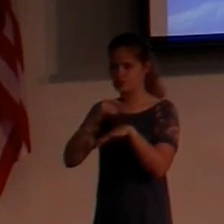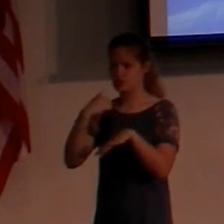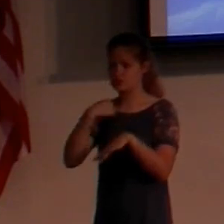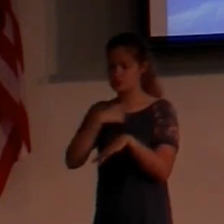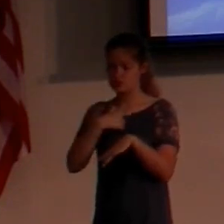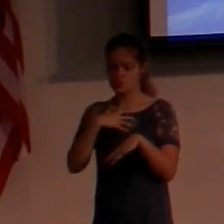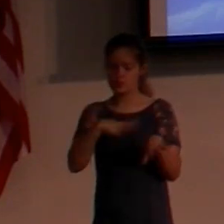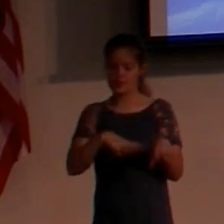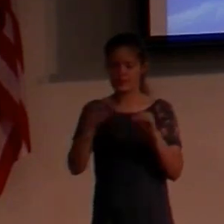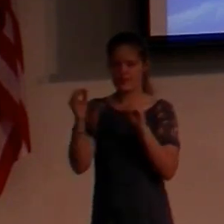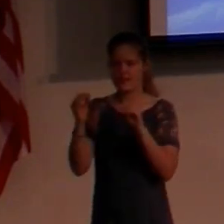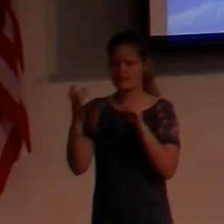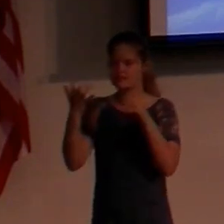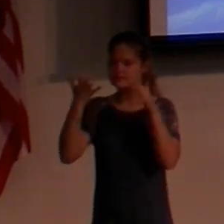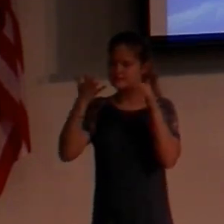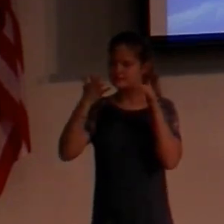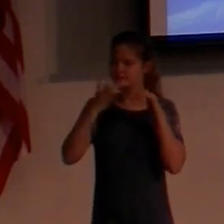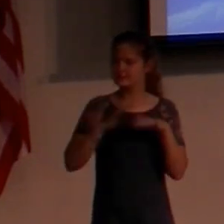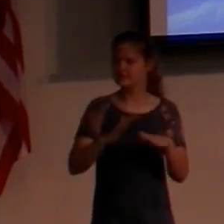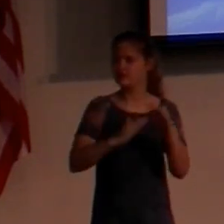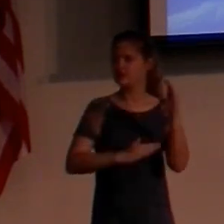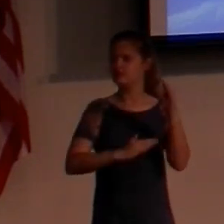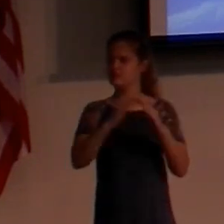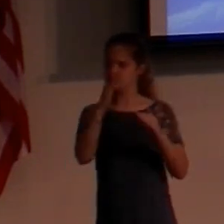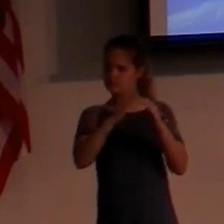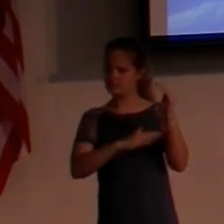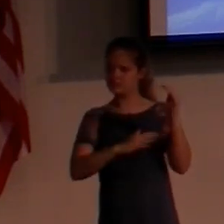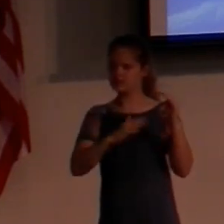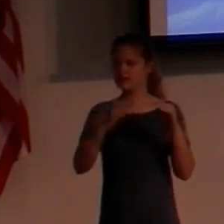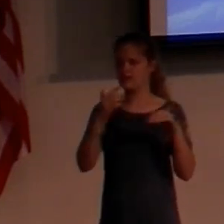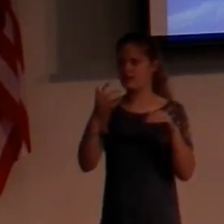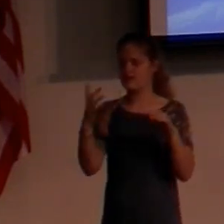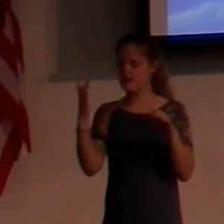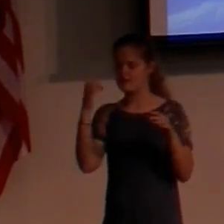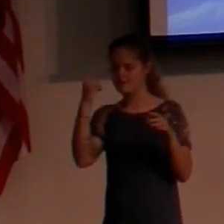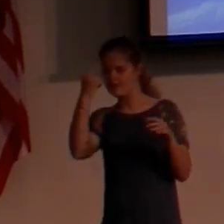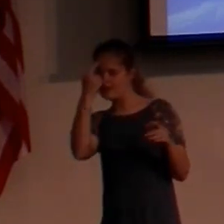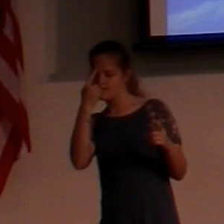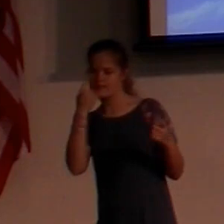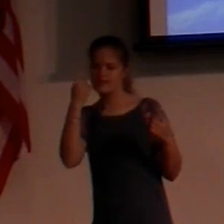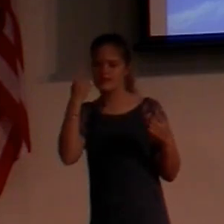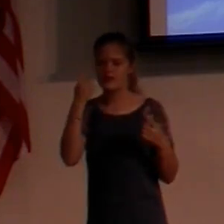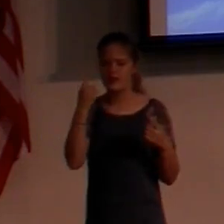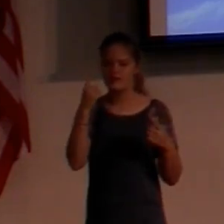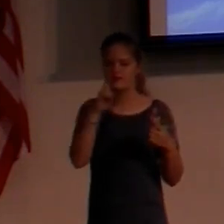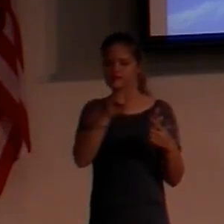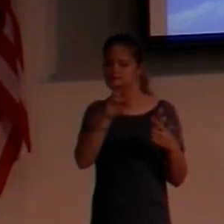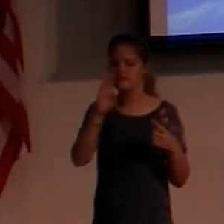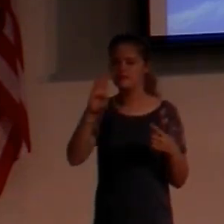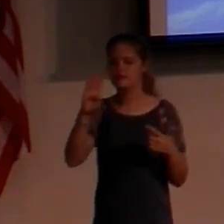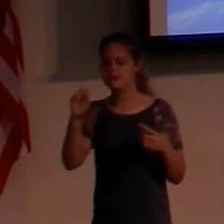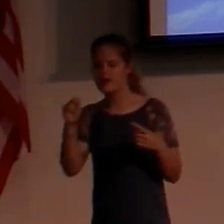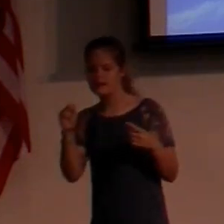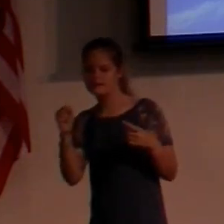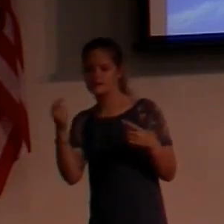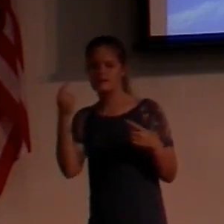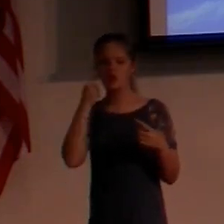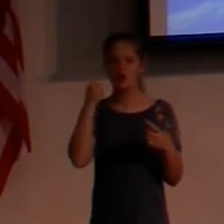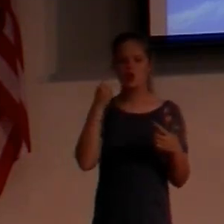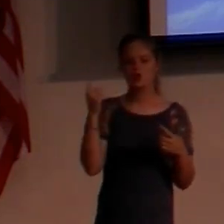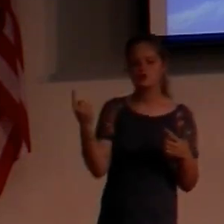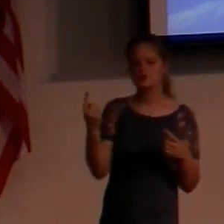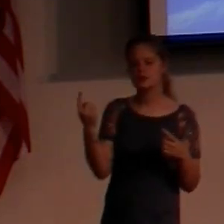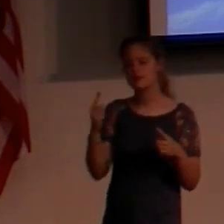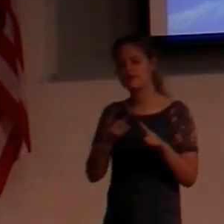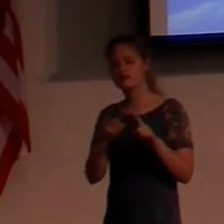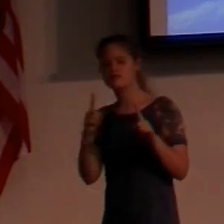left, they still connect that building with a time that they saw something different in their lives. They heard about something different. Many of them had never heard